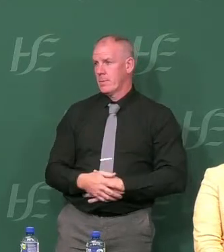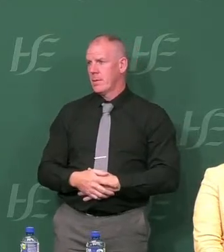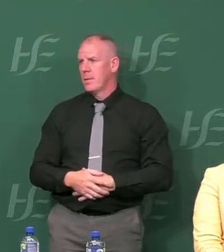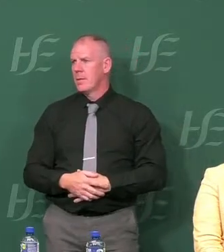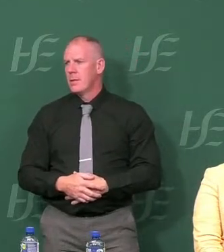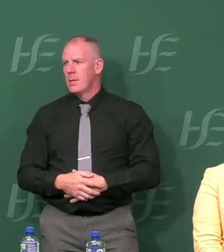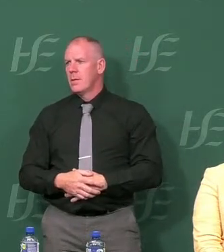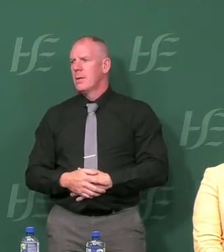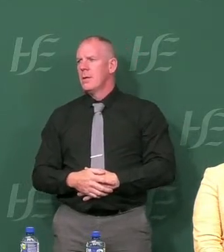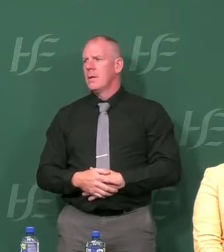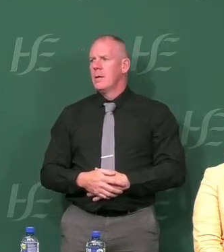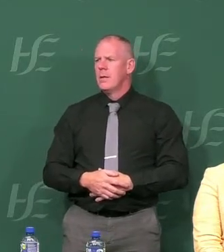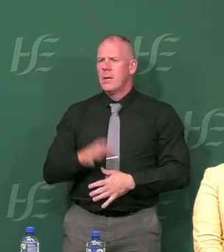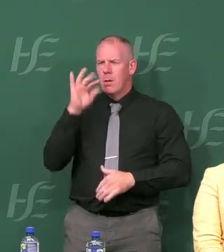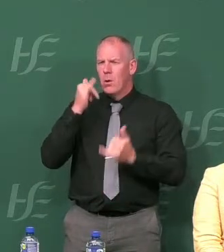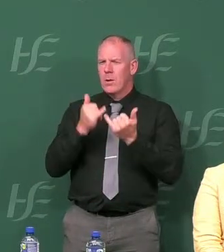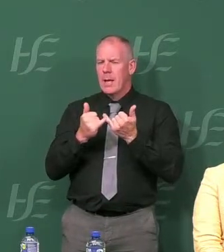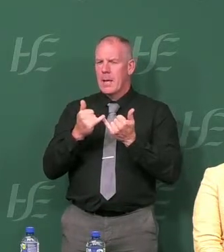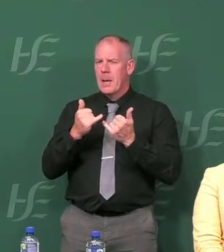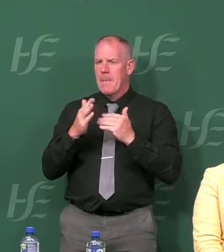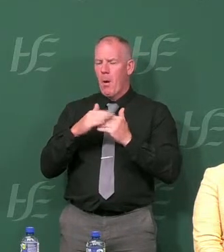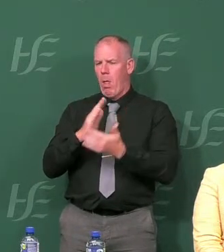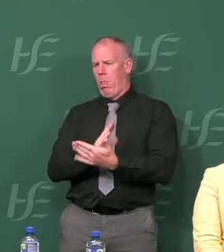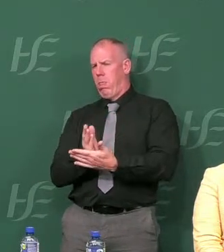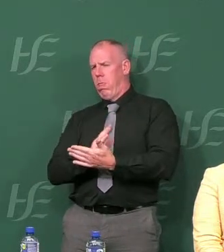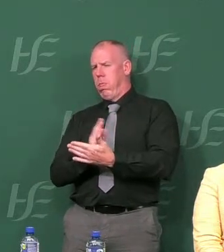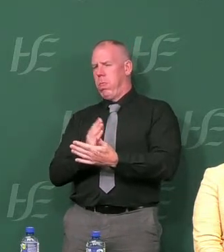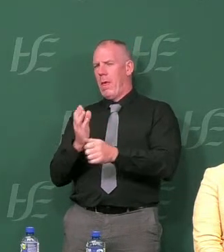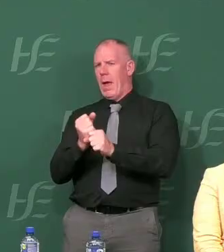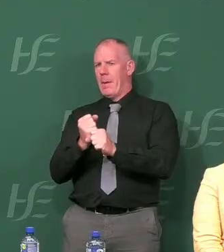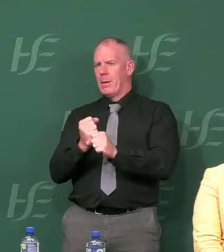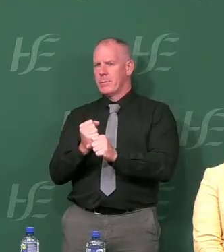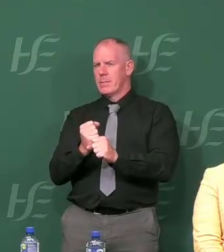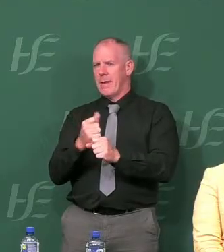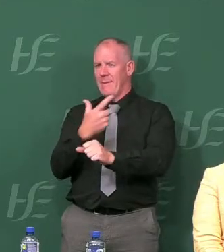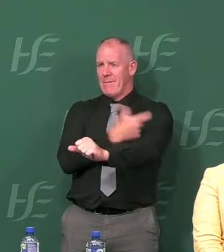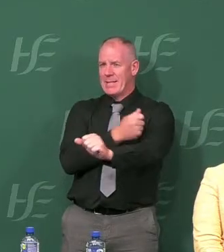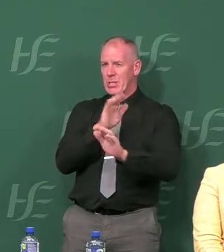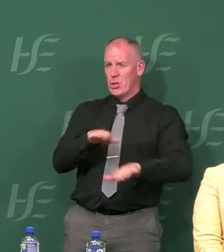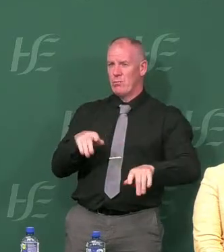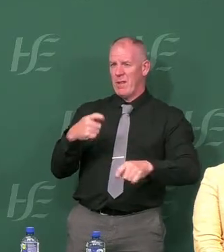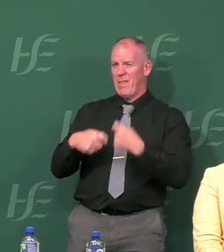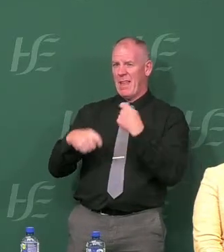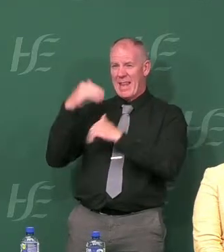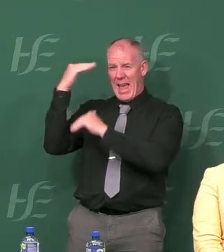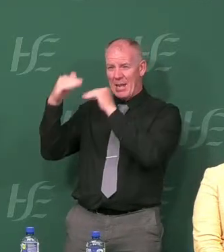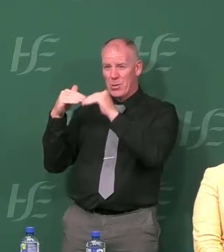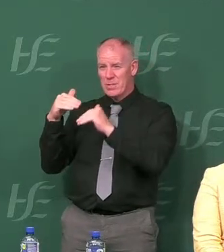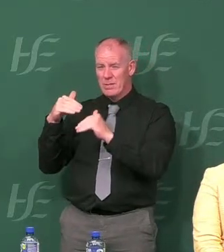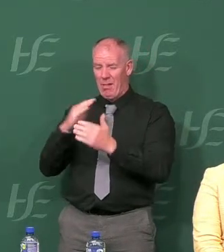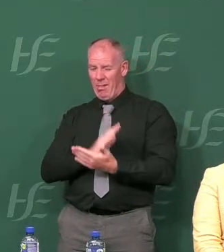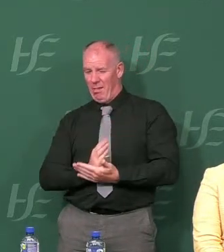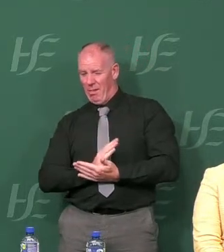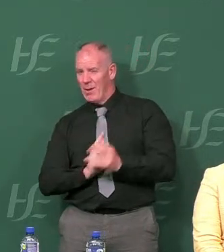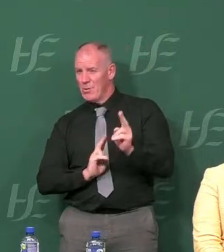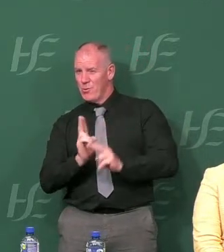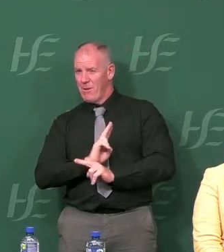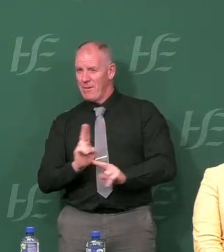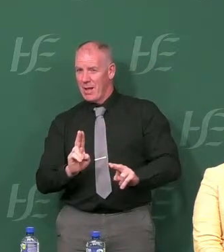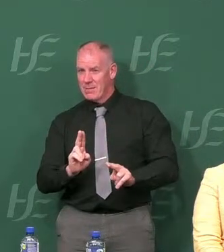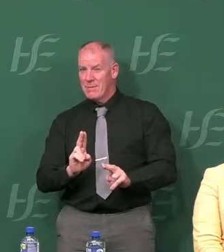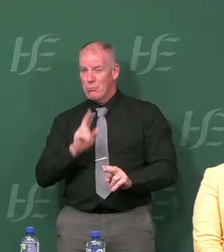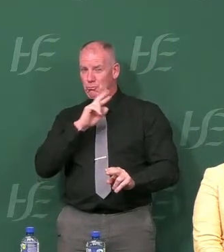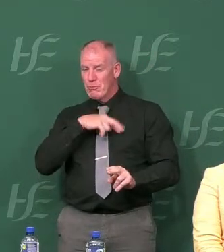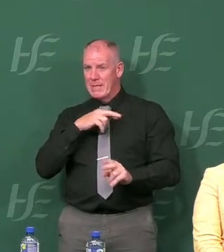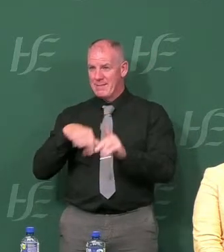There appears to be slightly more scepticism about the vaccination of children than there has been adults. And when I say that, I mean referring to social media and things like